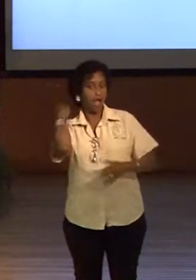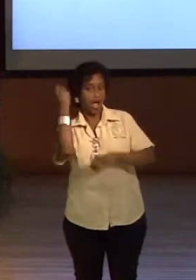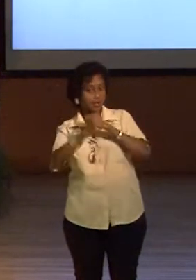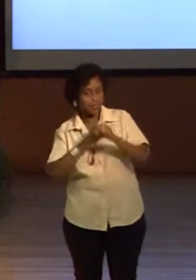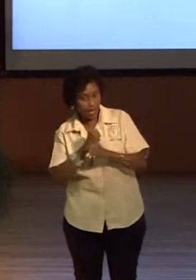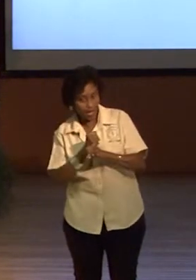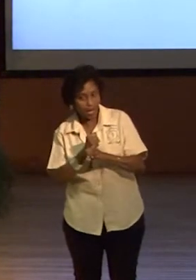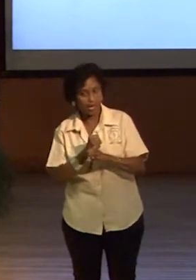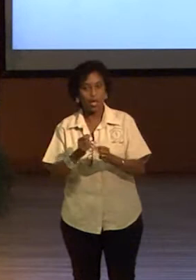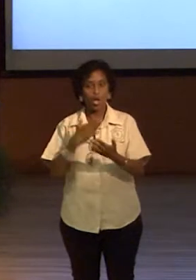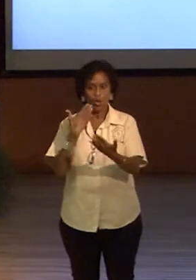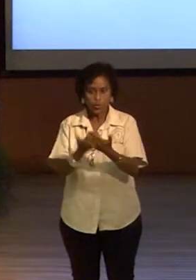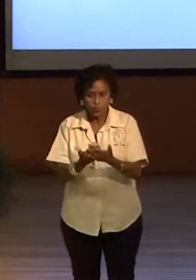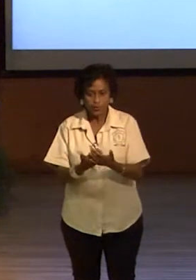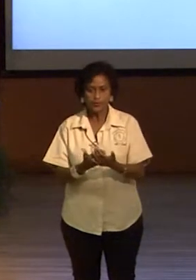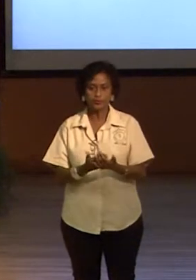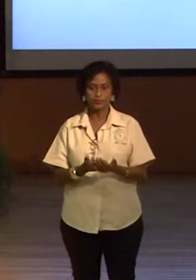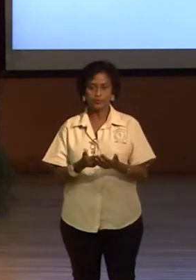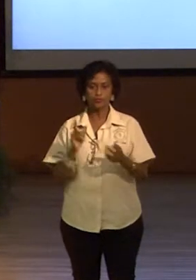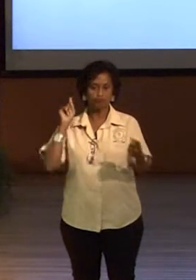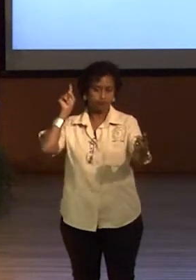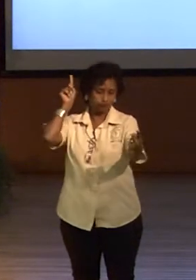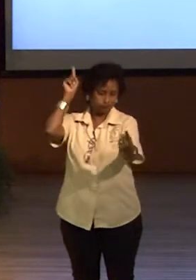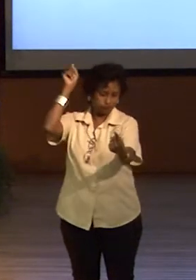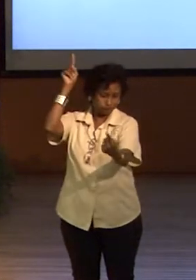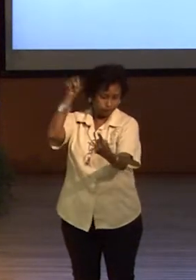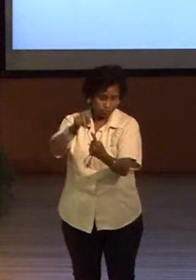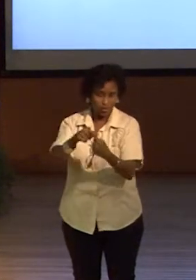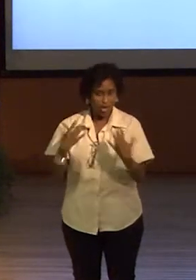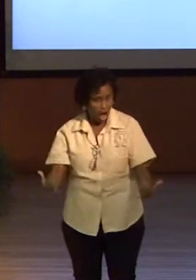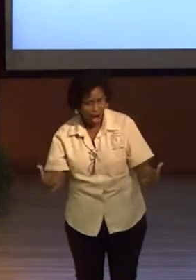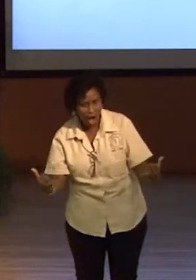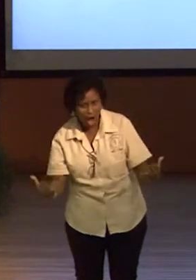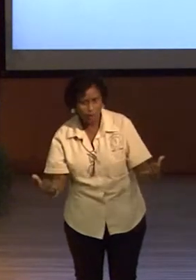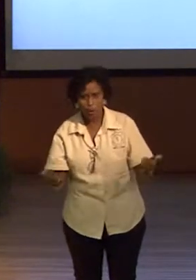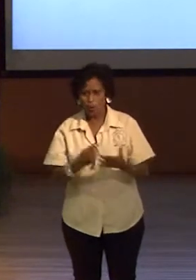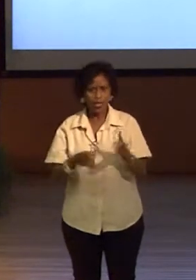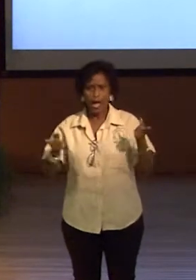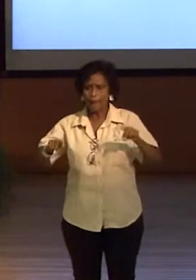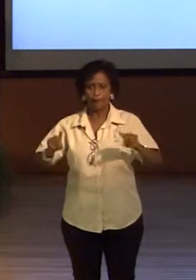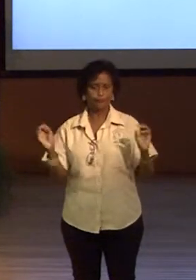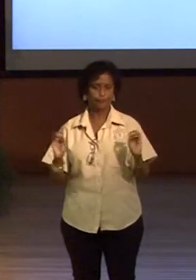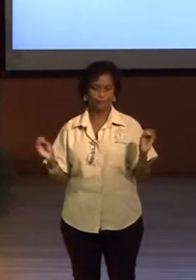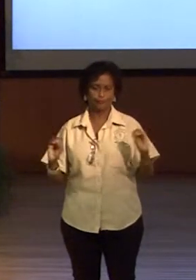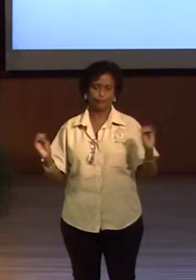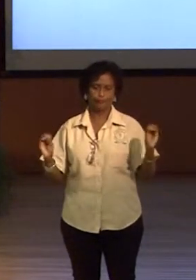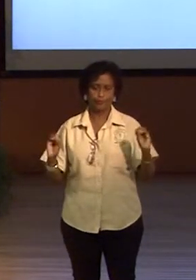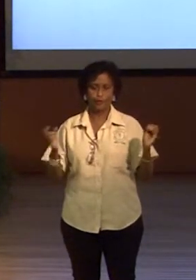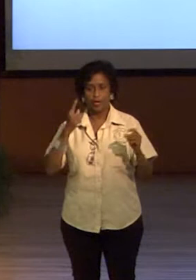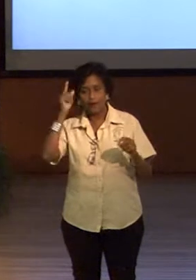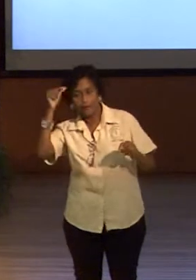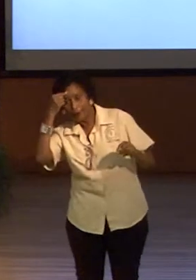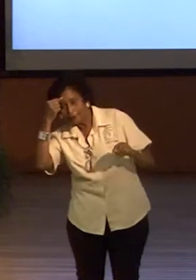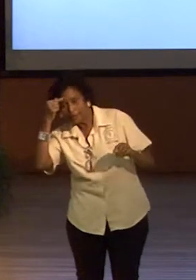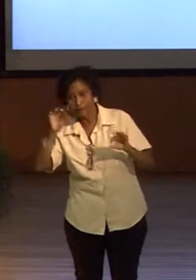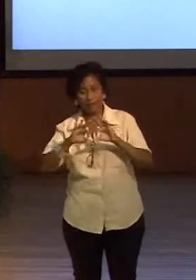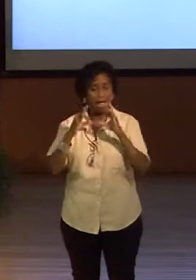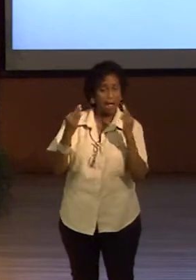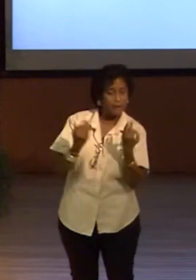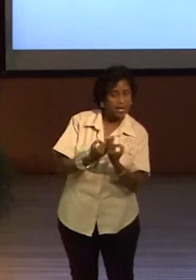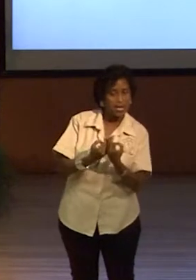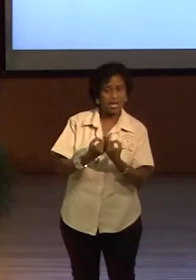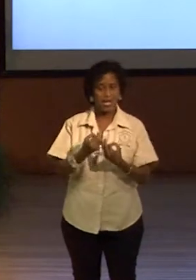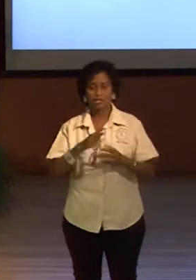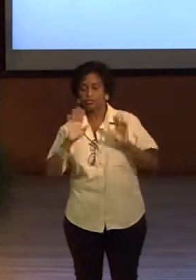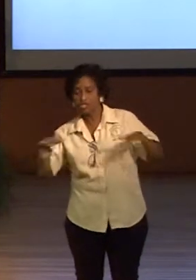to now, again, there hasn't been an appropriate response, it seems, from the stakeholders regarding the reopening of the